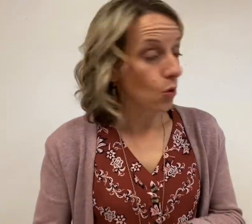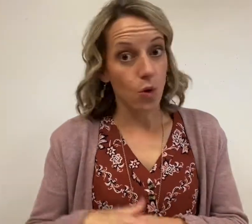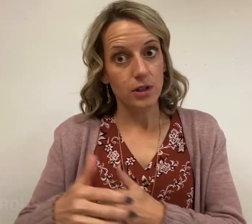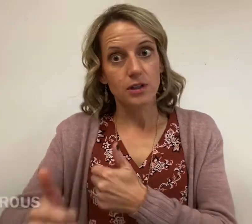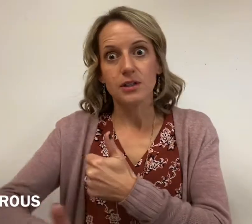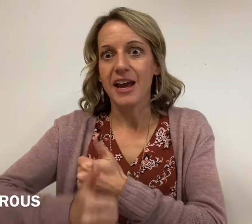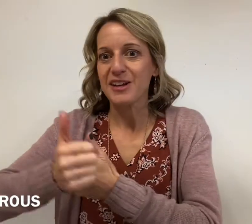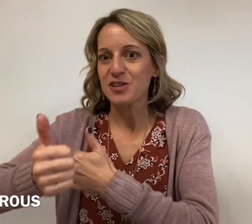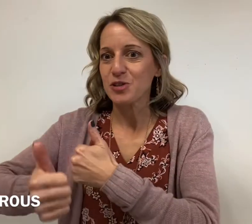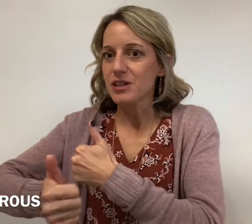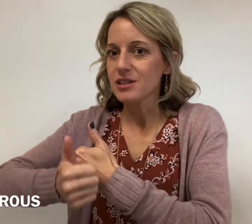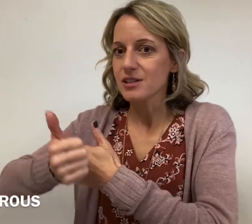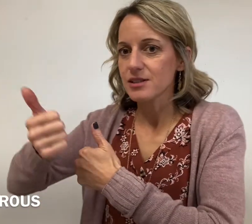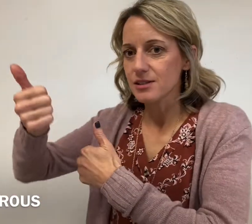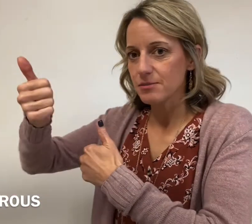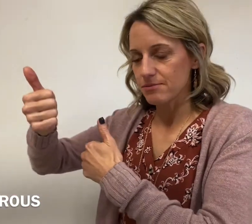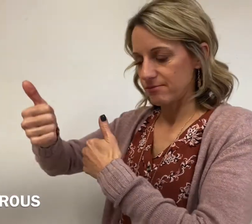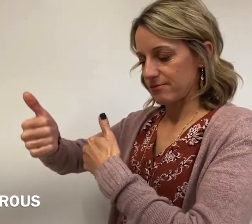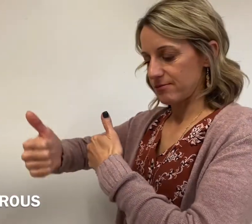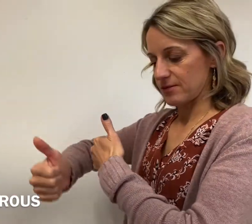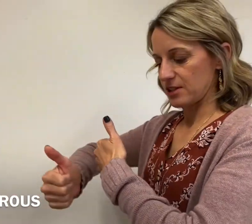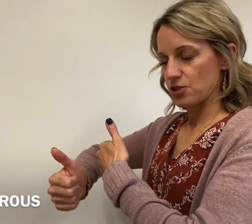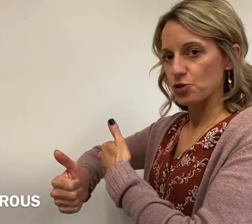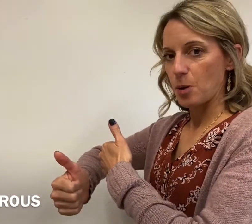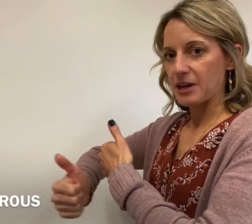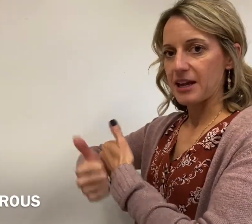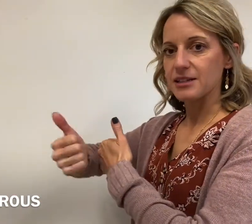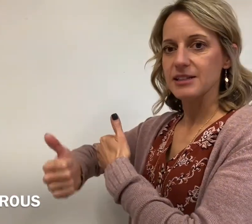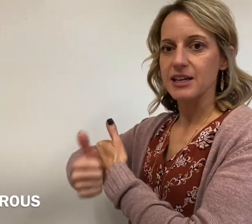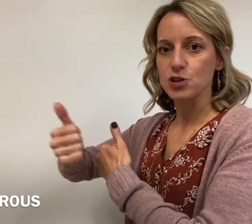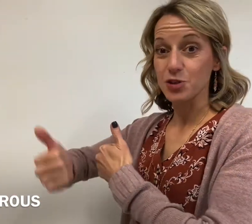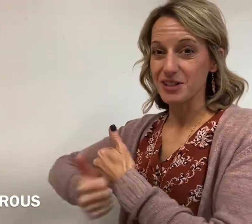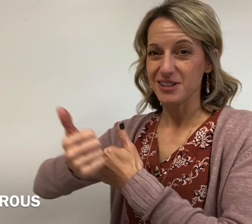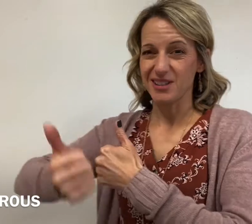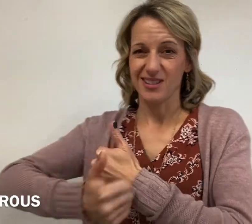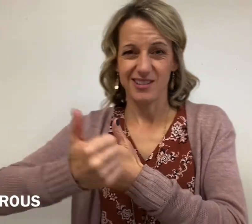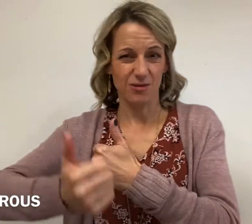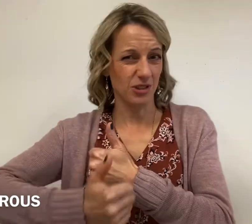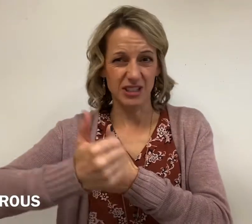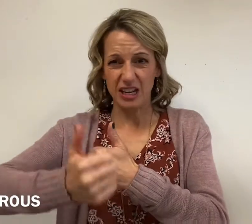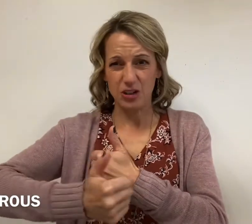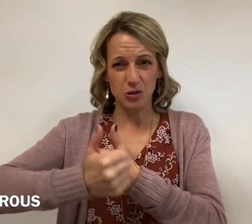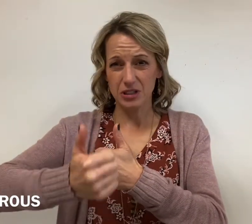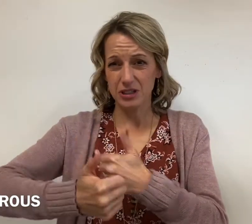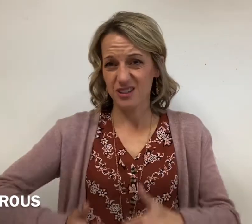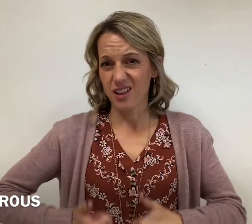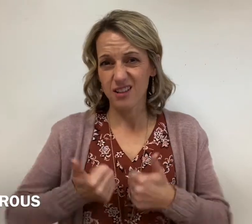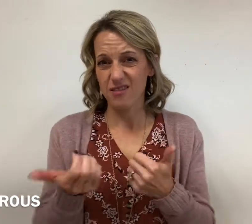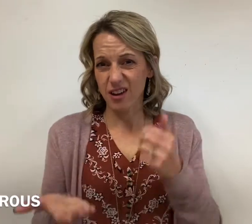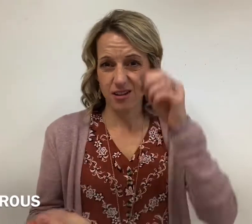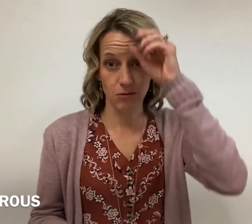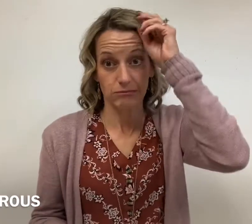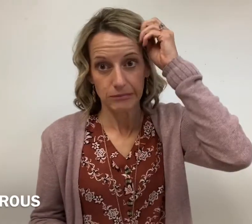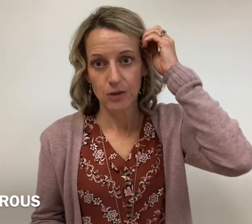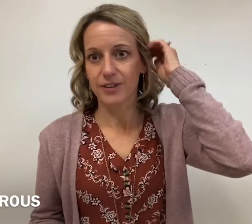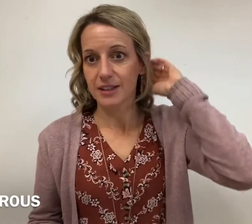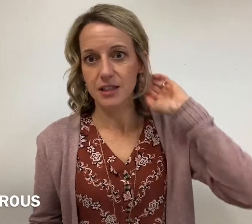Or it's dangerous. This is your dominant hand, dangerous. It's really dangerous to live there. Hopefully that's not the